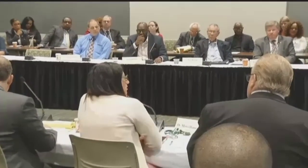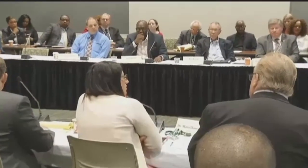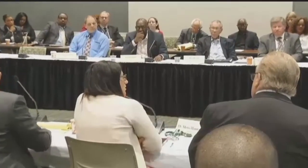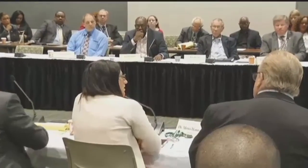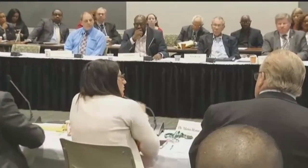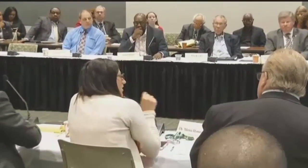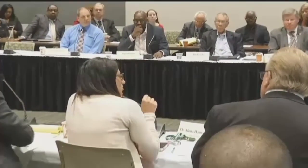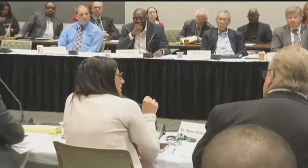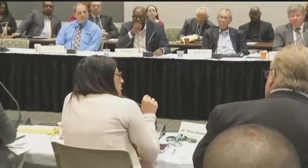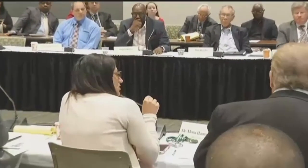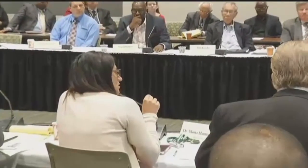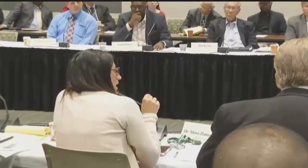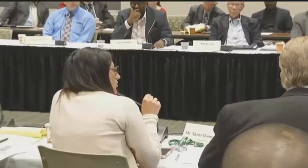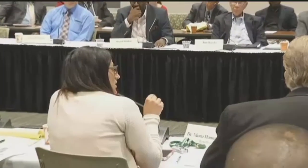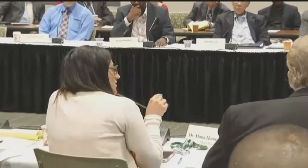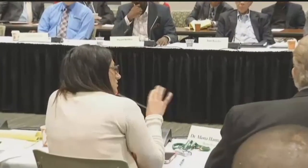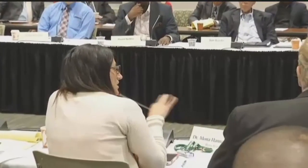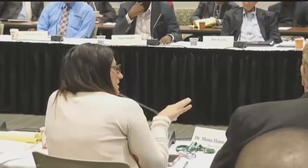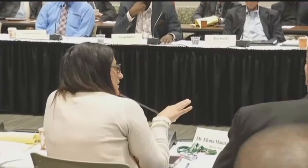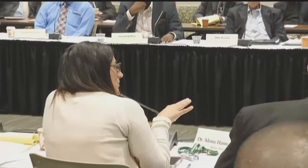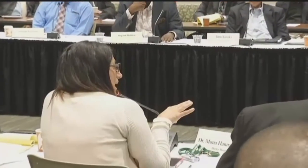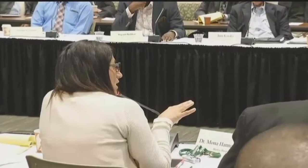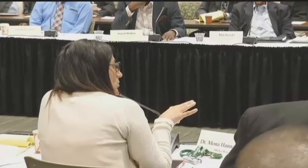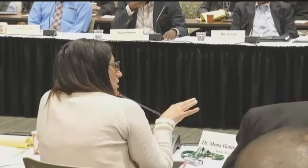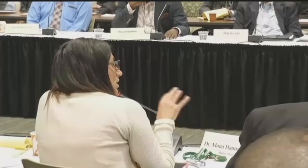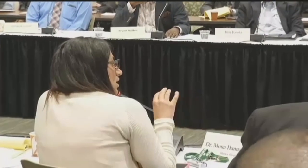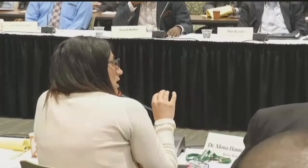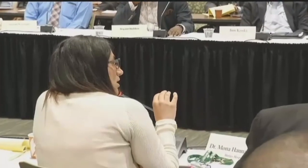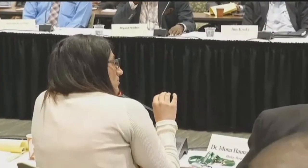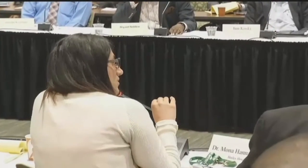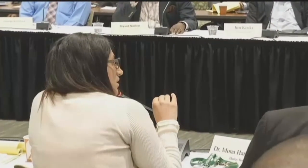1.1 million that we have to pay Genesee County to maintain the backup,